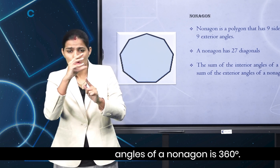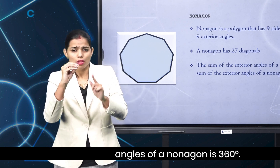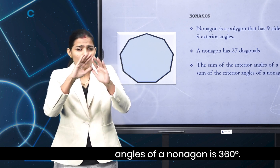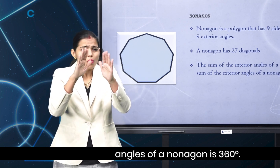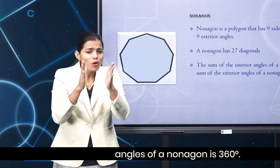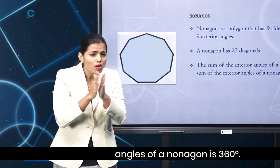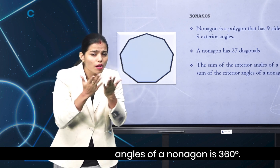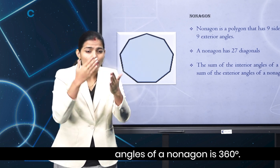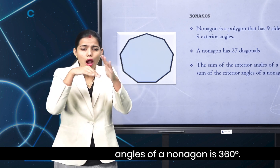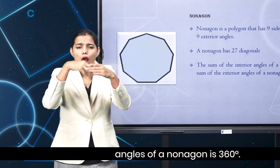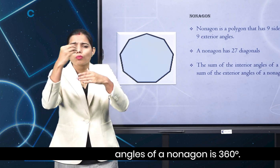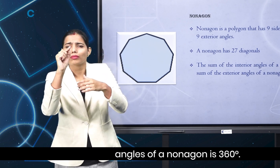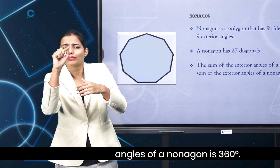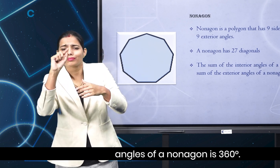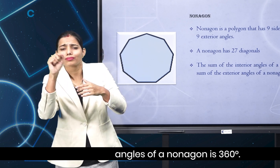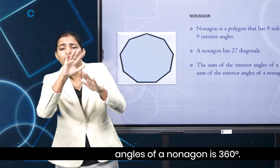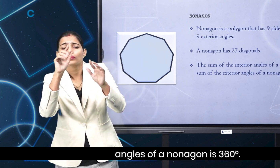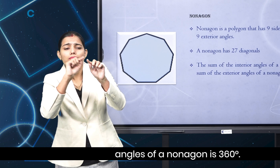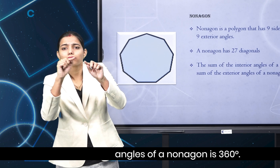of a nonagon is 360 degree.